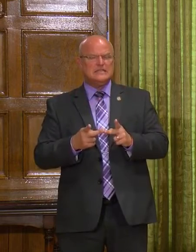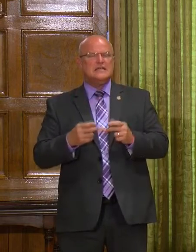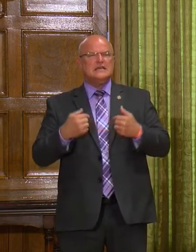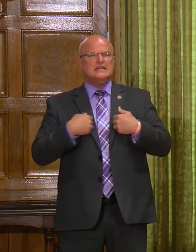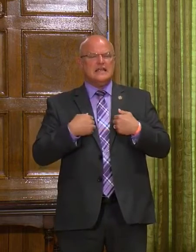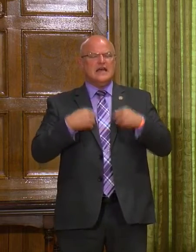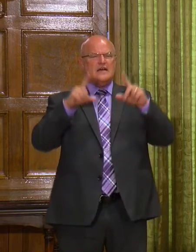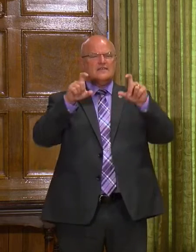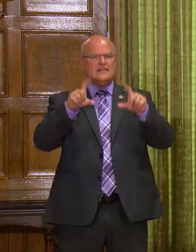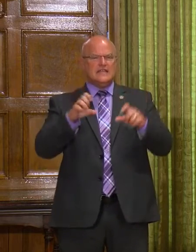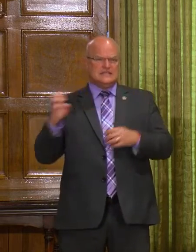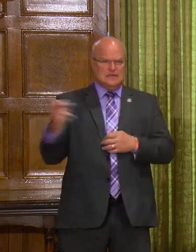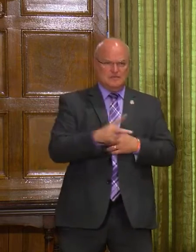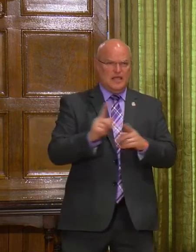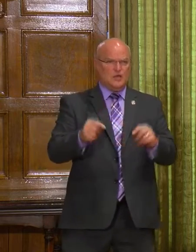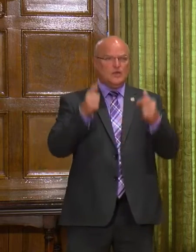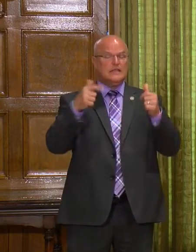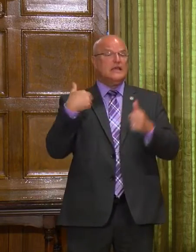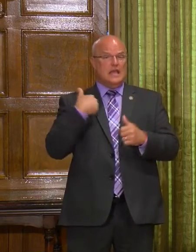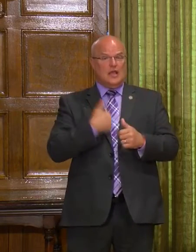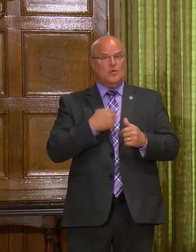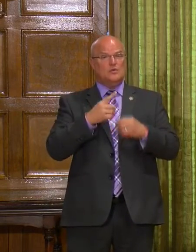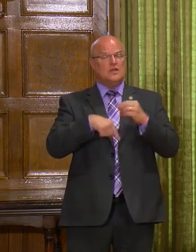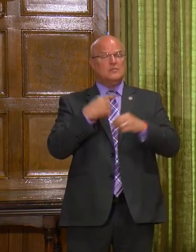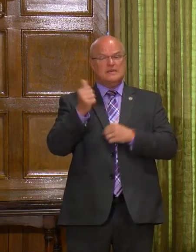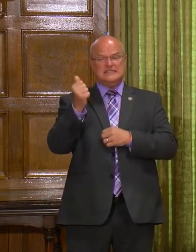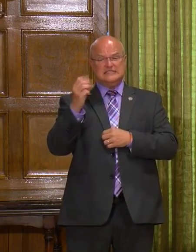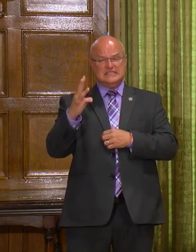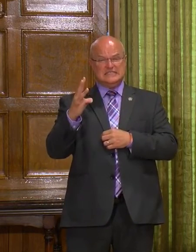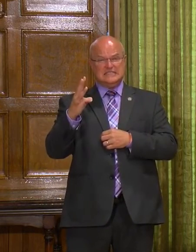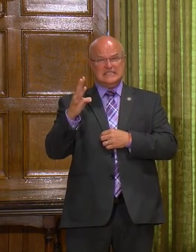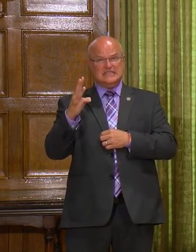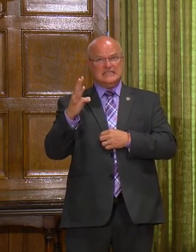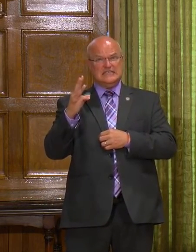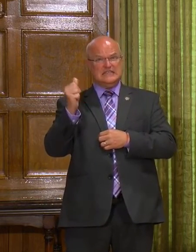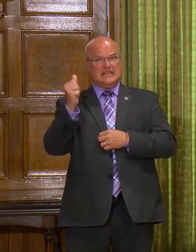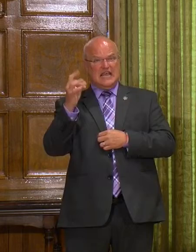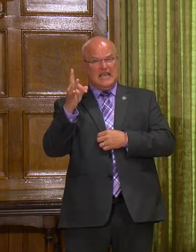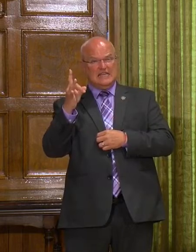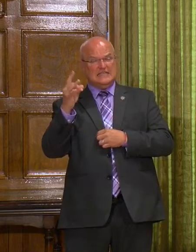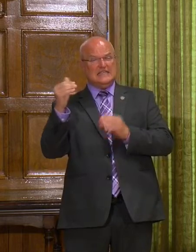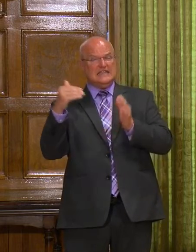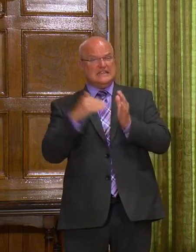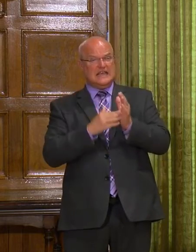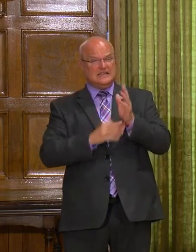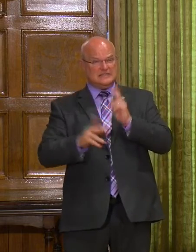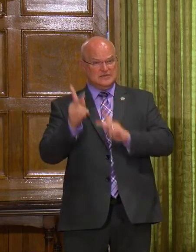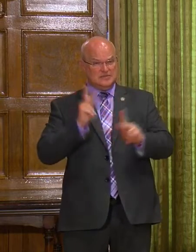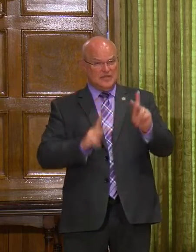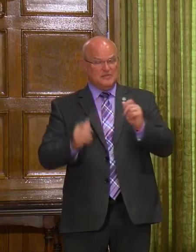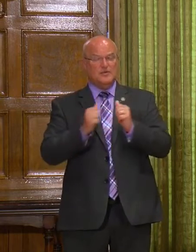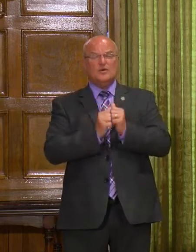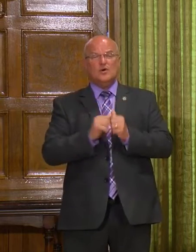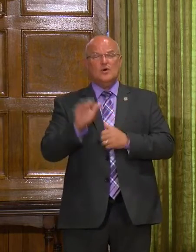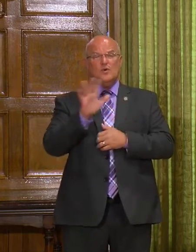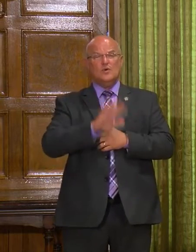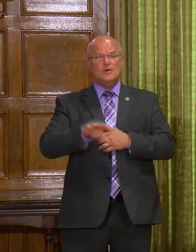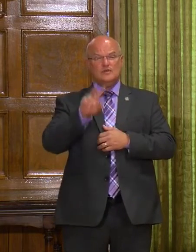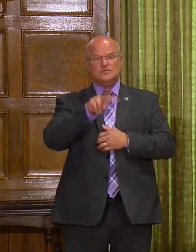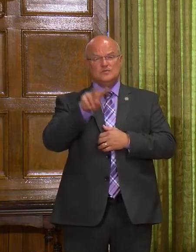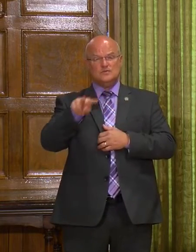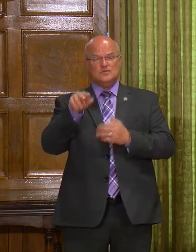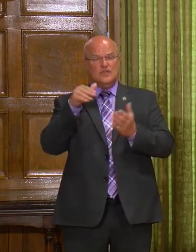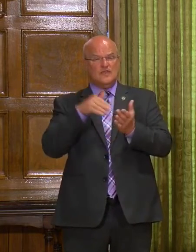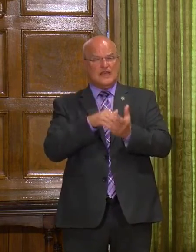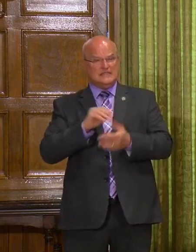test very quickly. And we're talking about 16,000 to 18,000 nursing home residents with 20 to